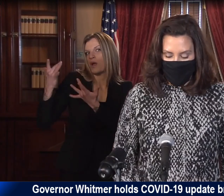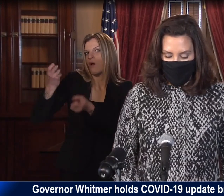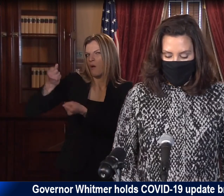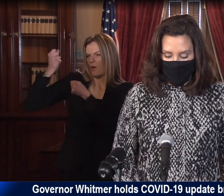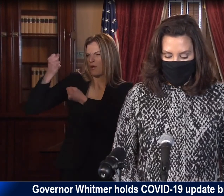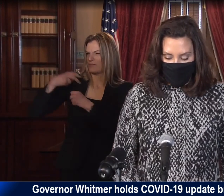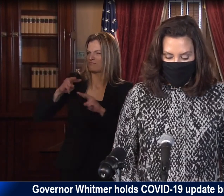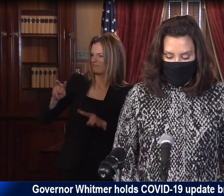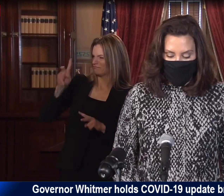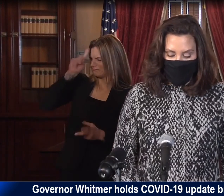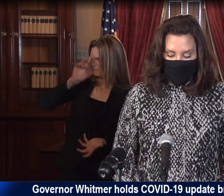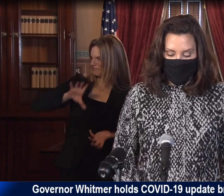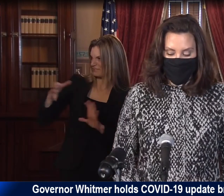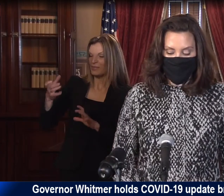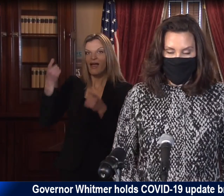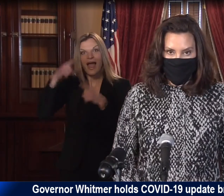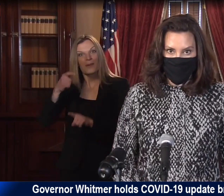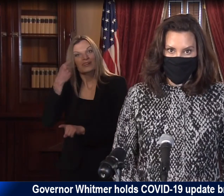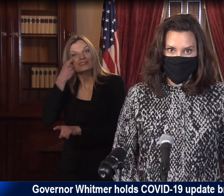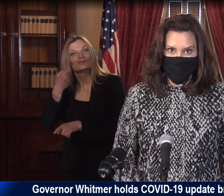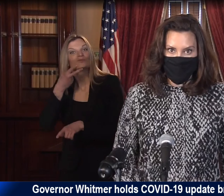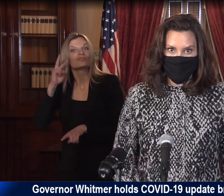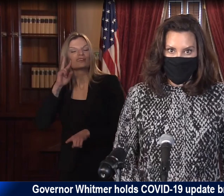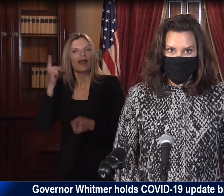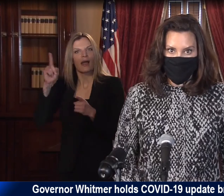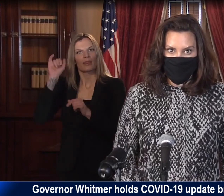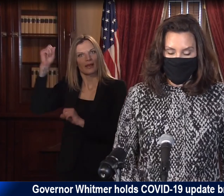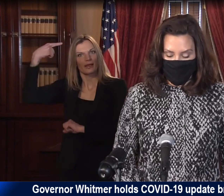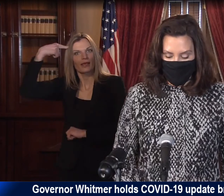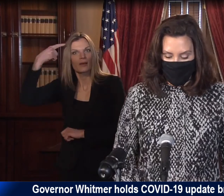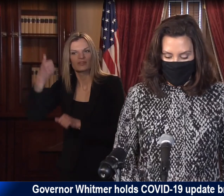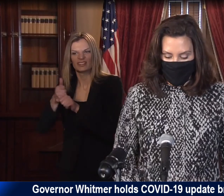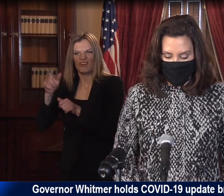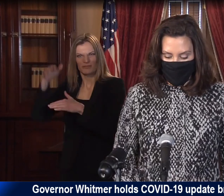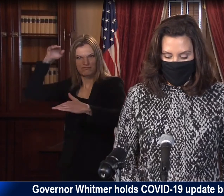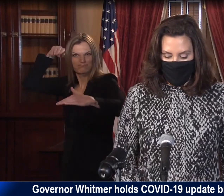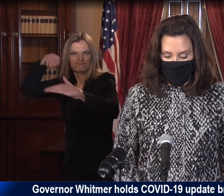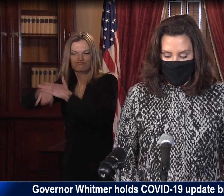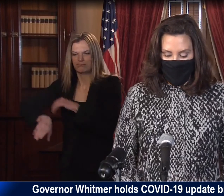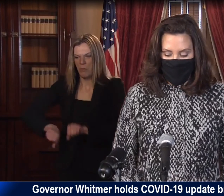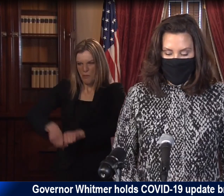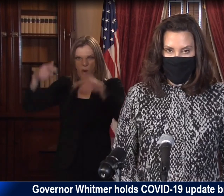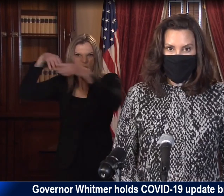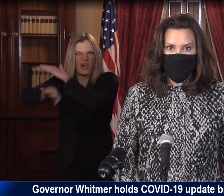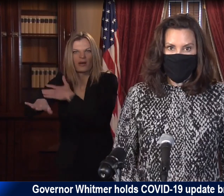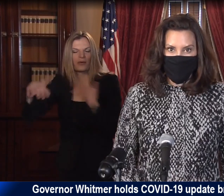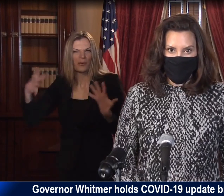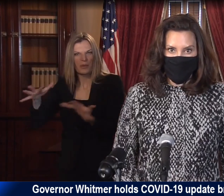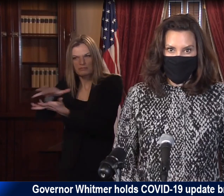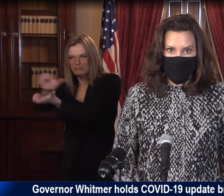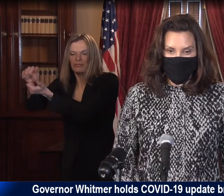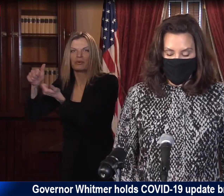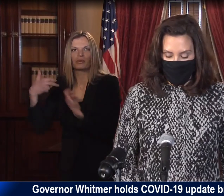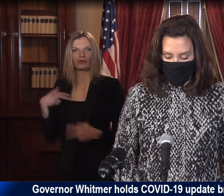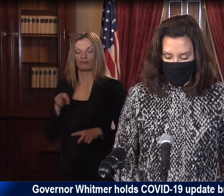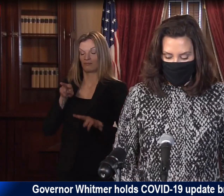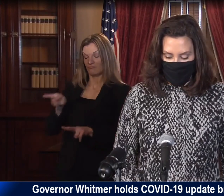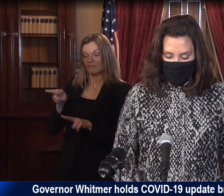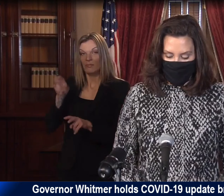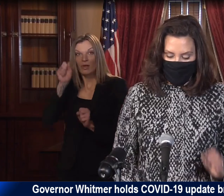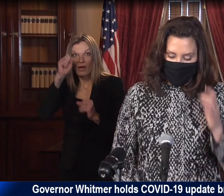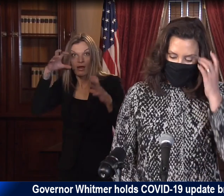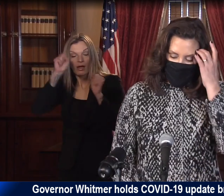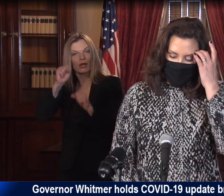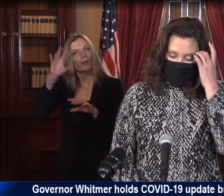Capitol, and he doubled down on his dangerous Election Day conspiracies and said, "We love you and you're very